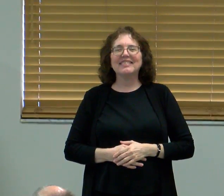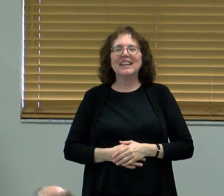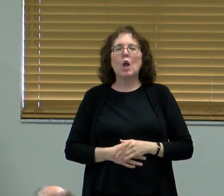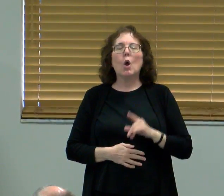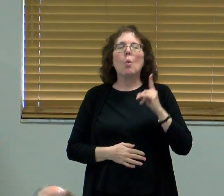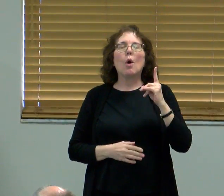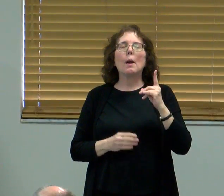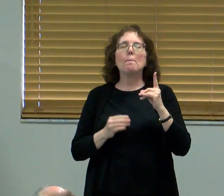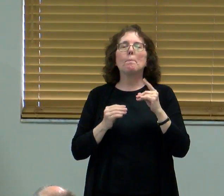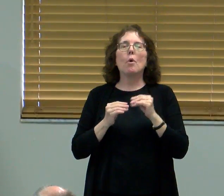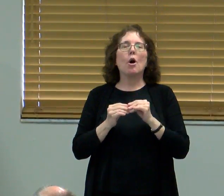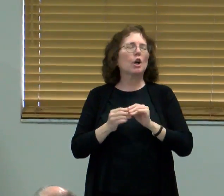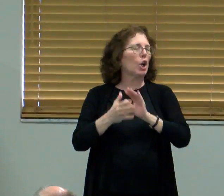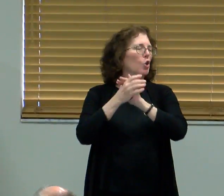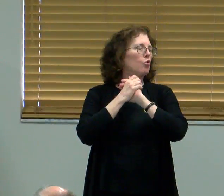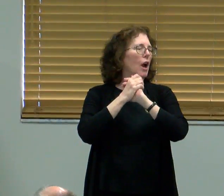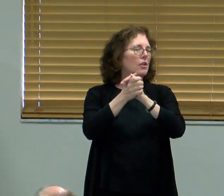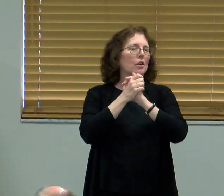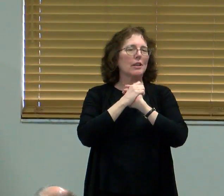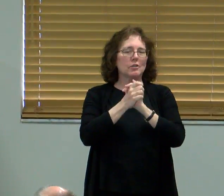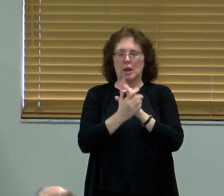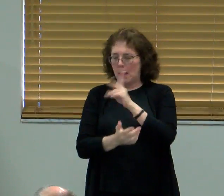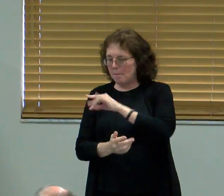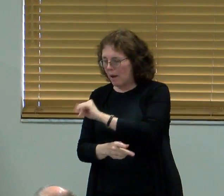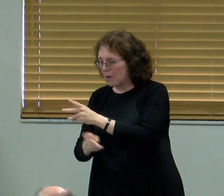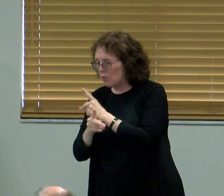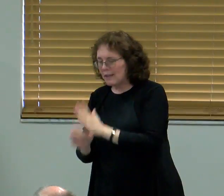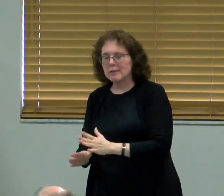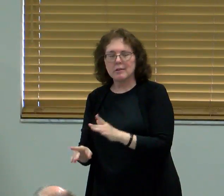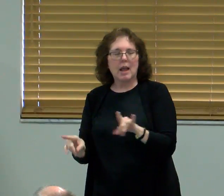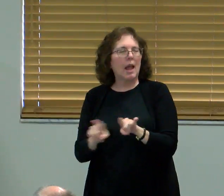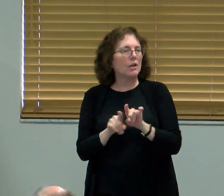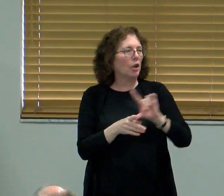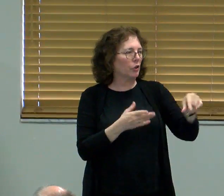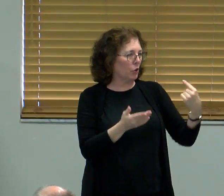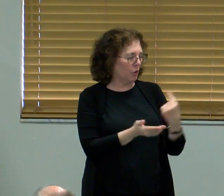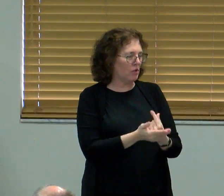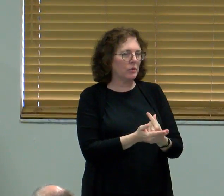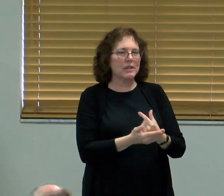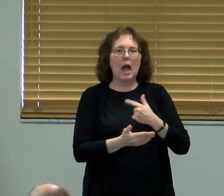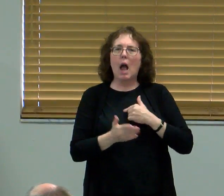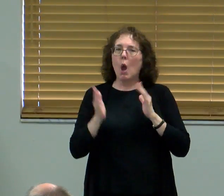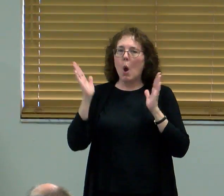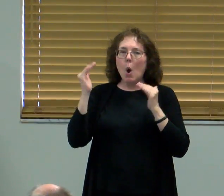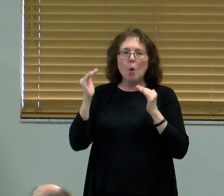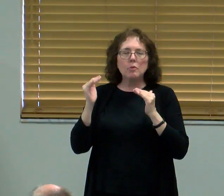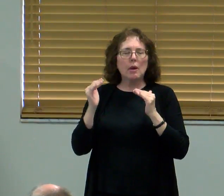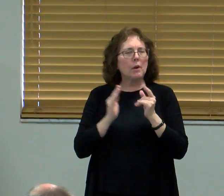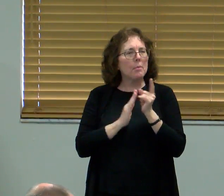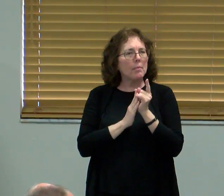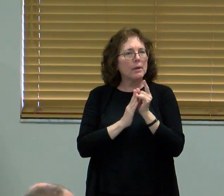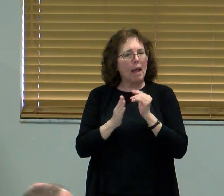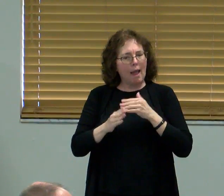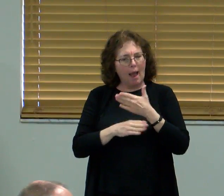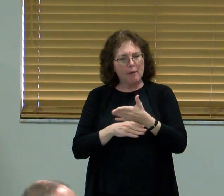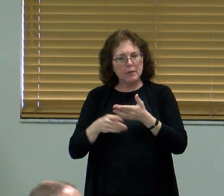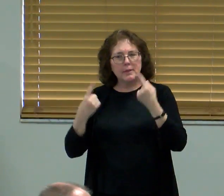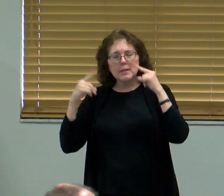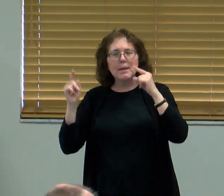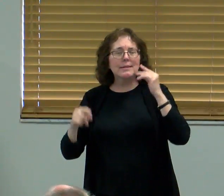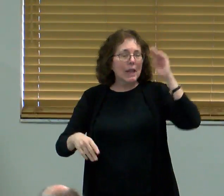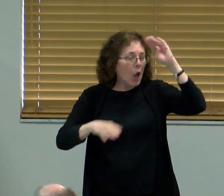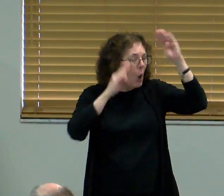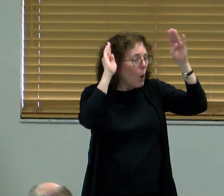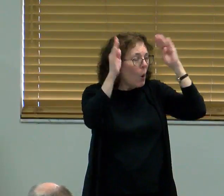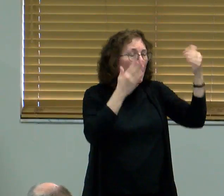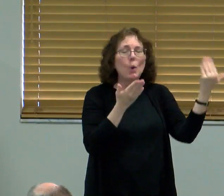big congratulations to everyone, the puppy raisers and the graduates. I hope you will also take a minute after the ceremony to say